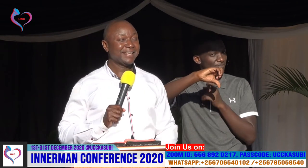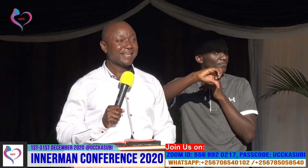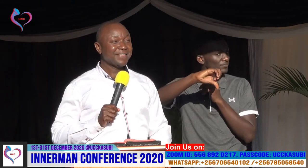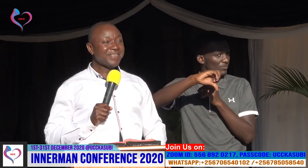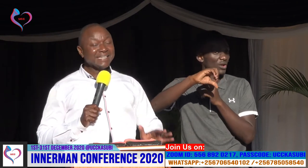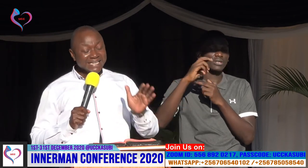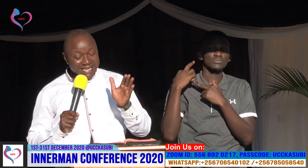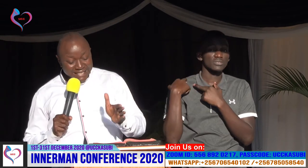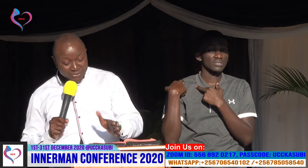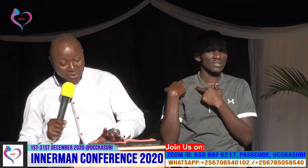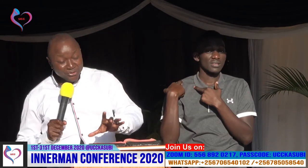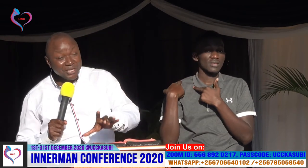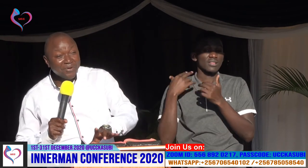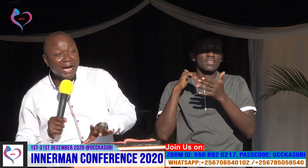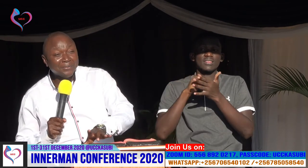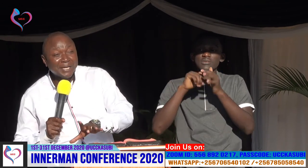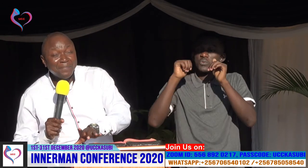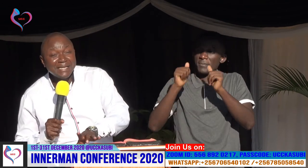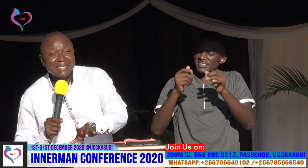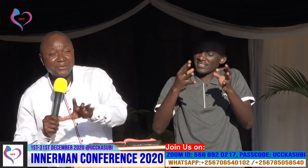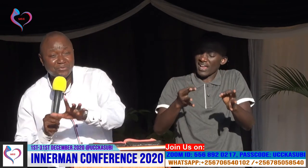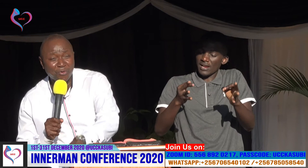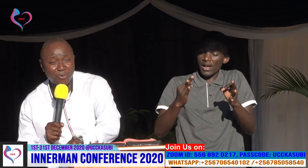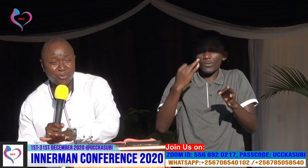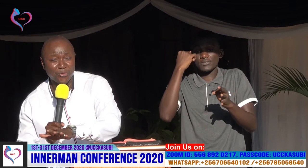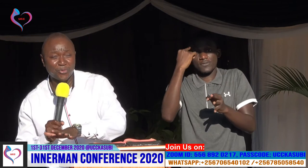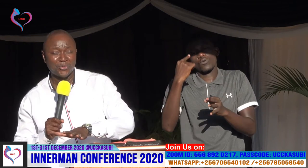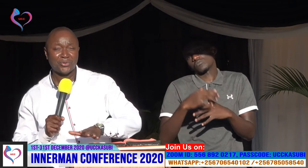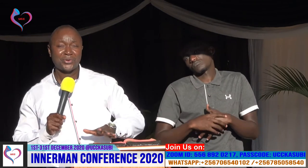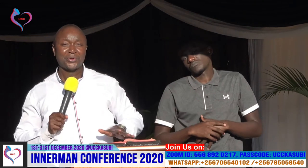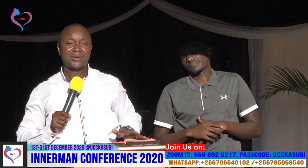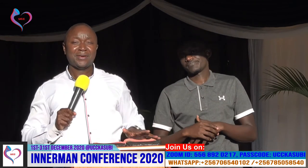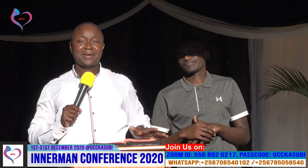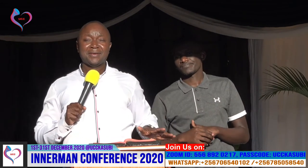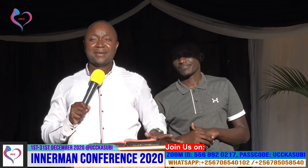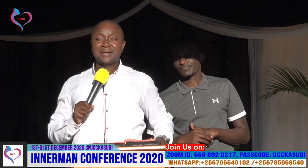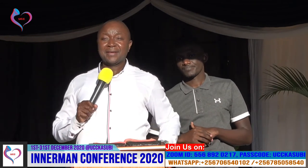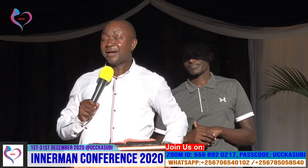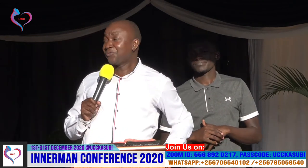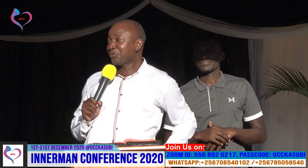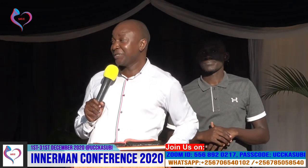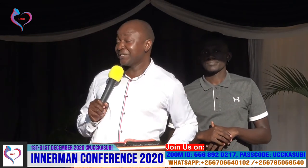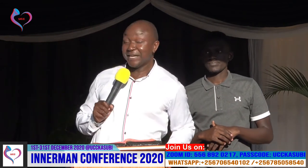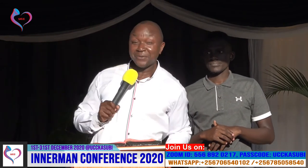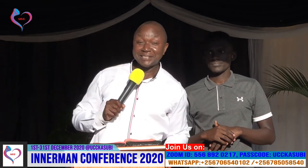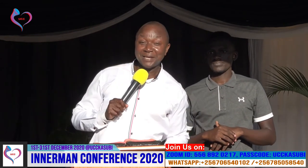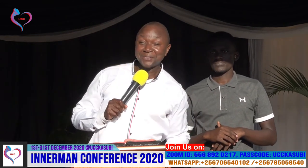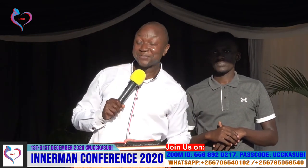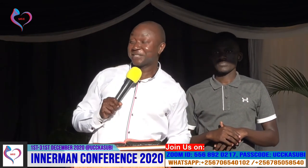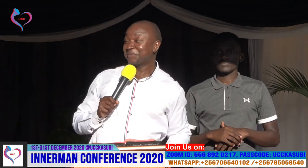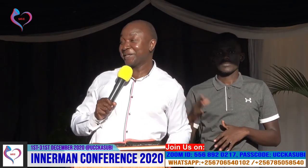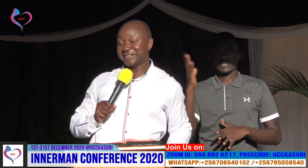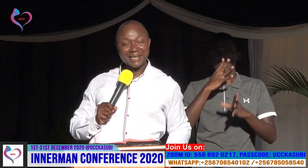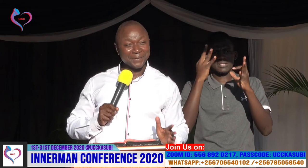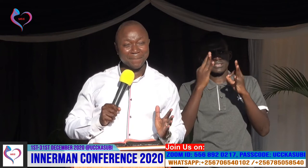responsibilities that he is going to give accountability for. Unfortunately, our time